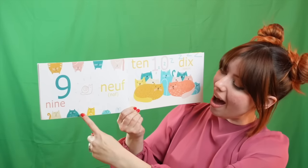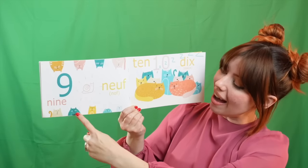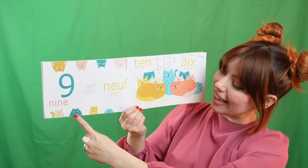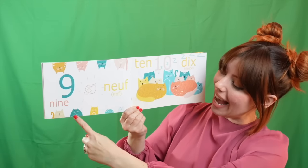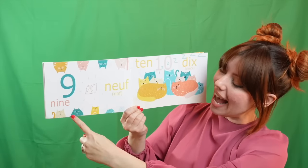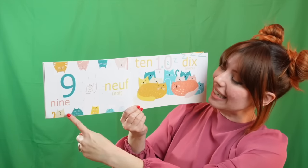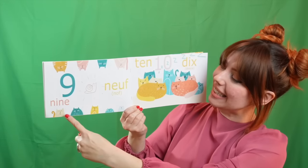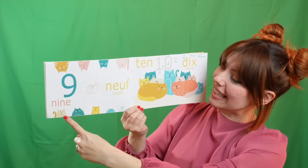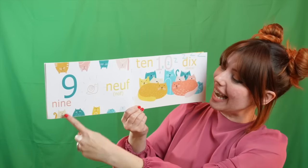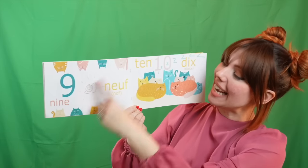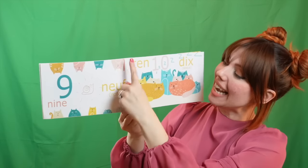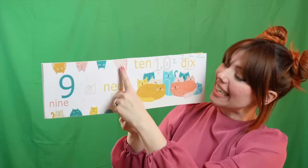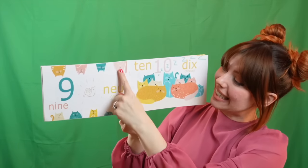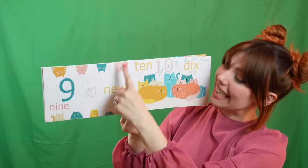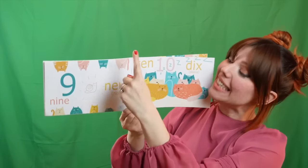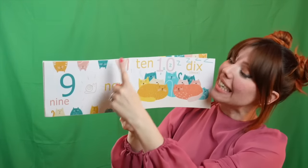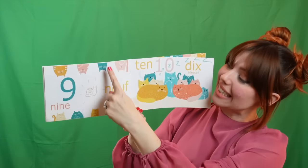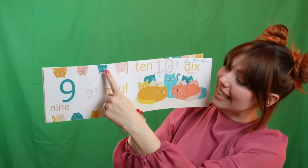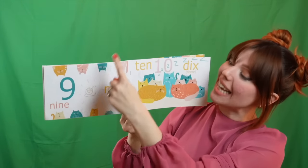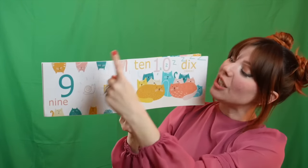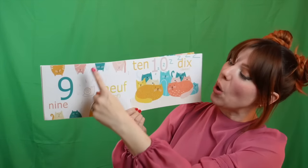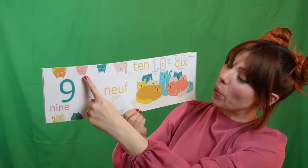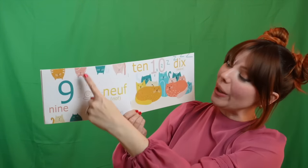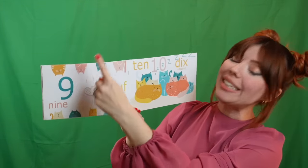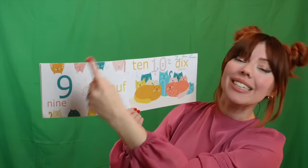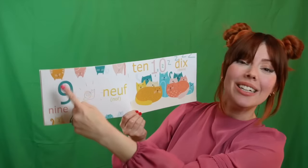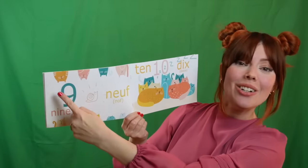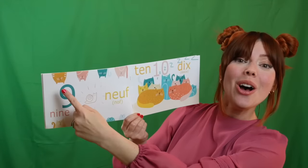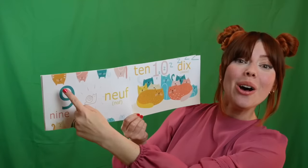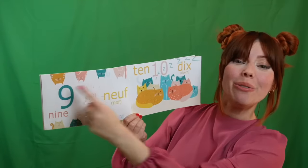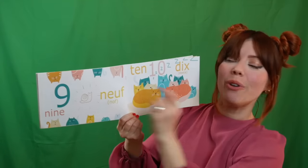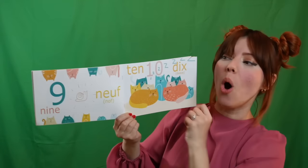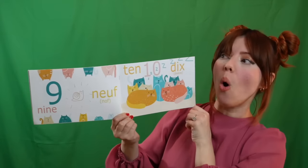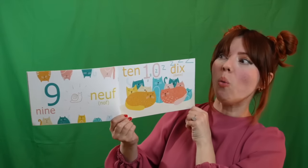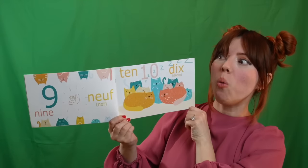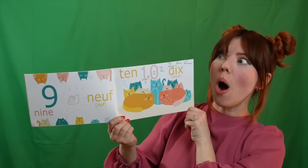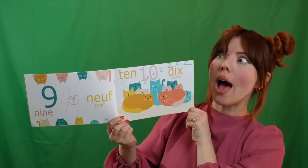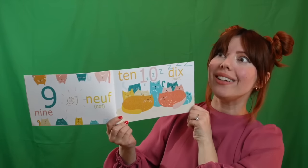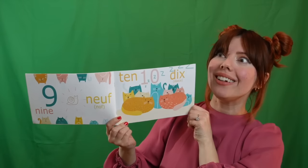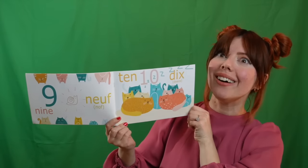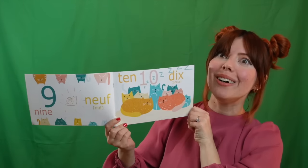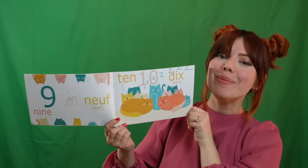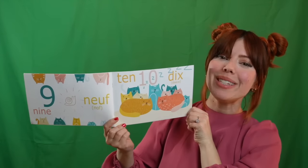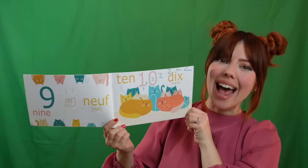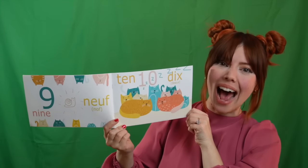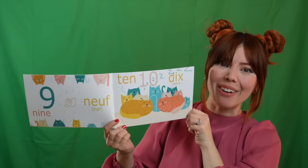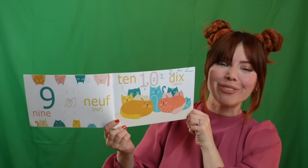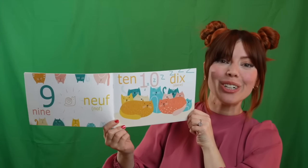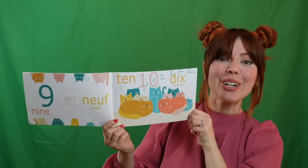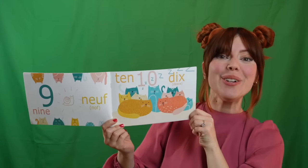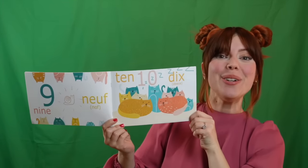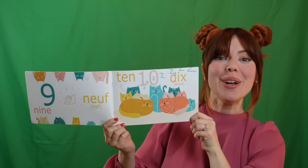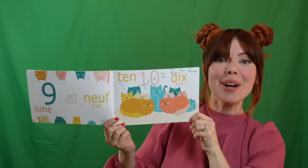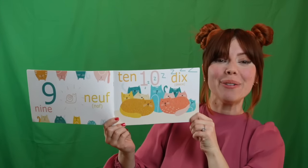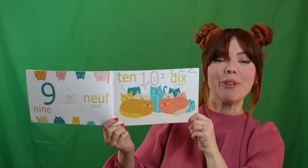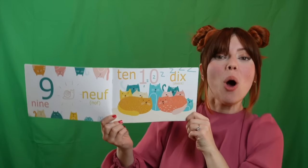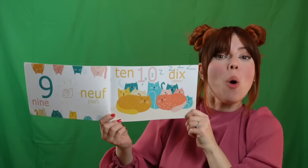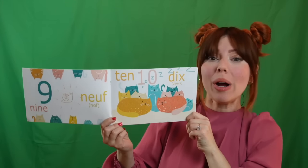trois, quatre, cinq, six, sept, huit, neuf. What comes after neuf? What comes